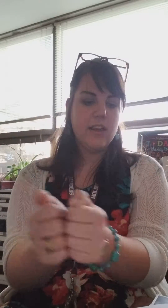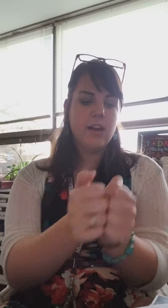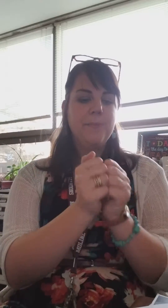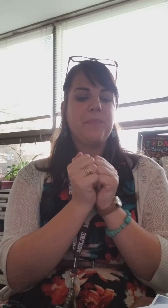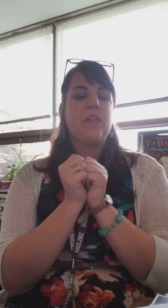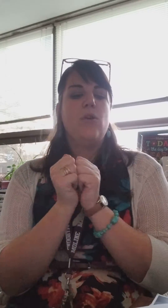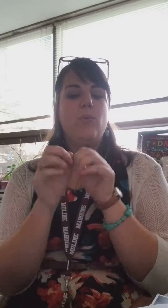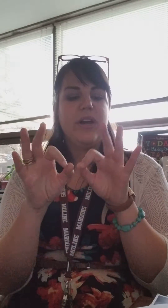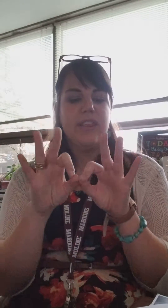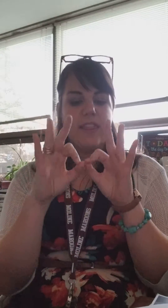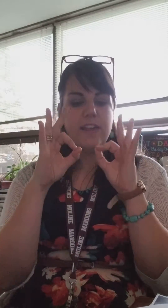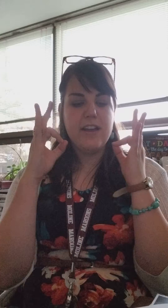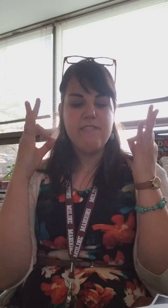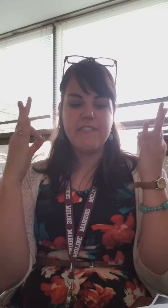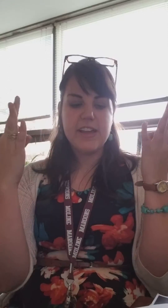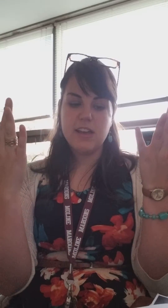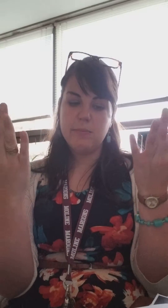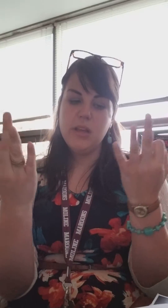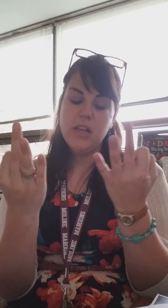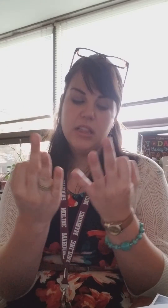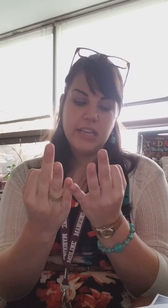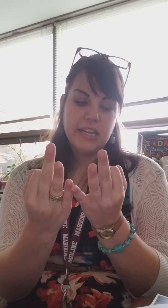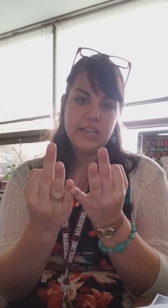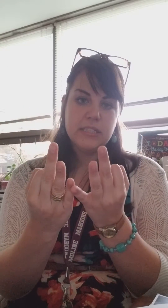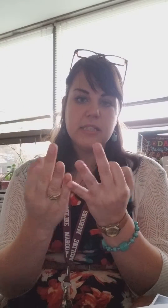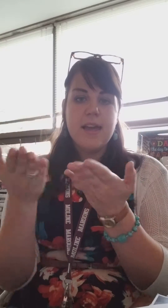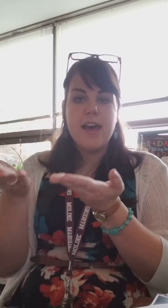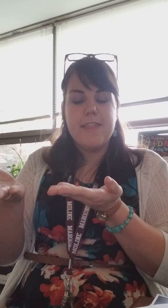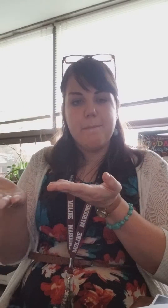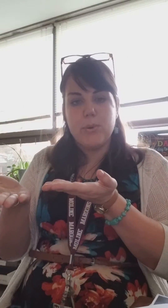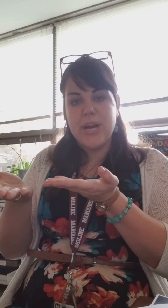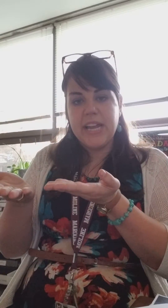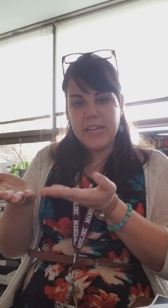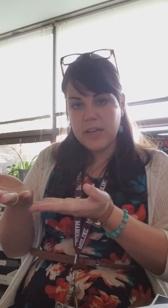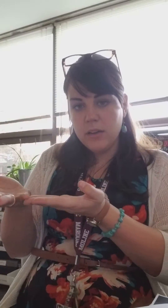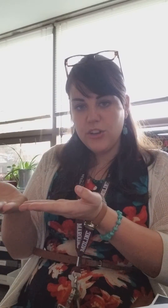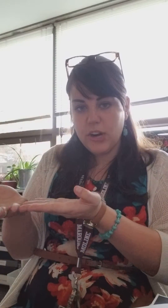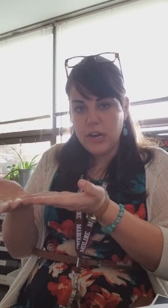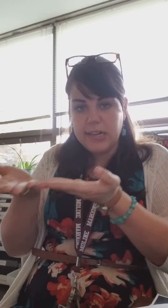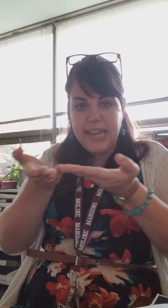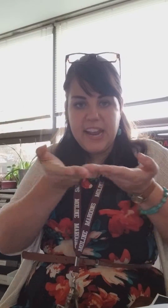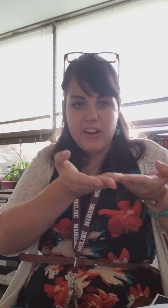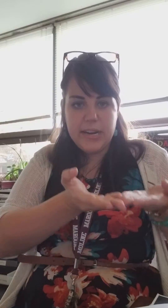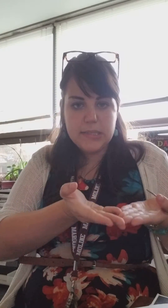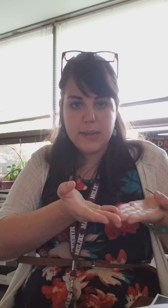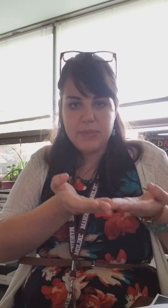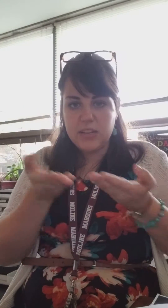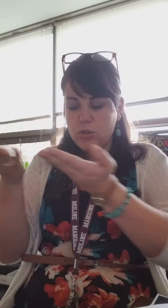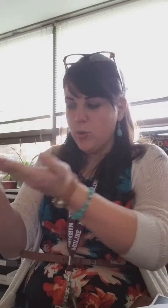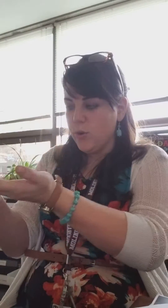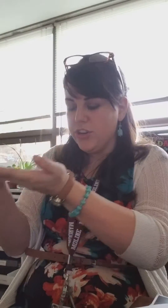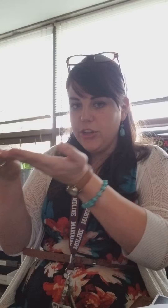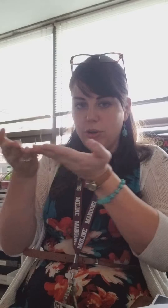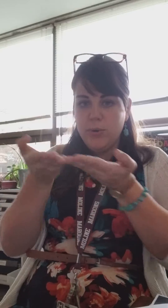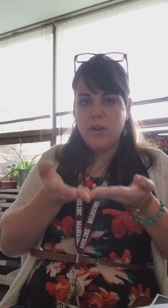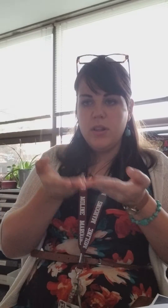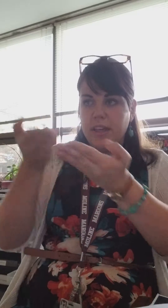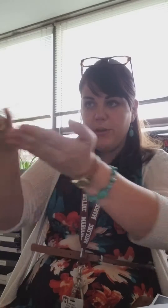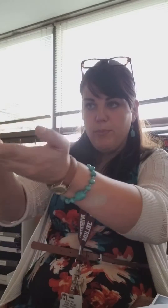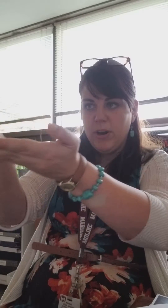together with their families, and then bringing, you're kind of carrying something toward you, like you're